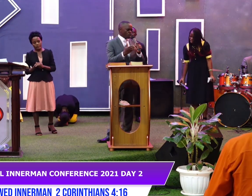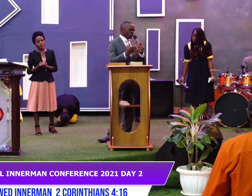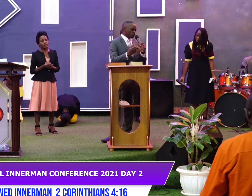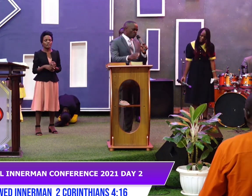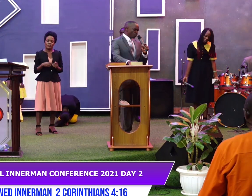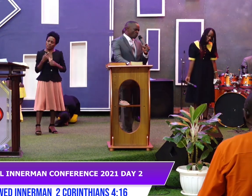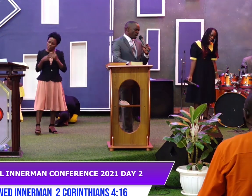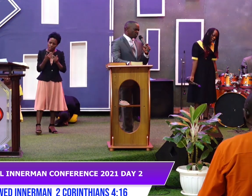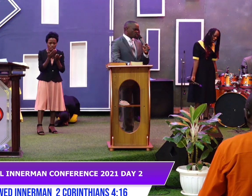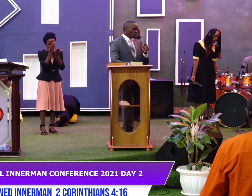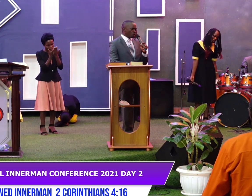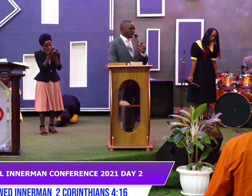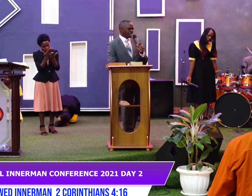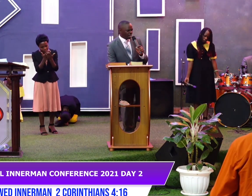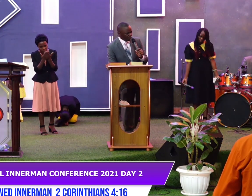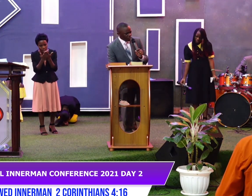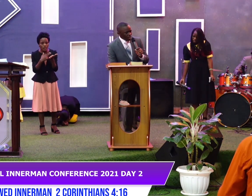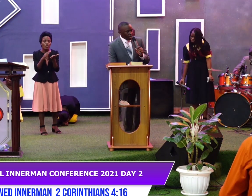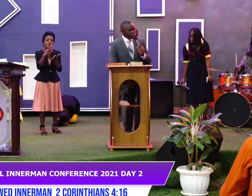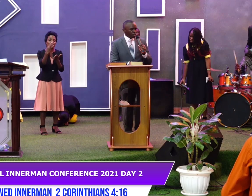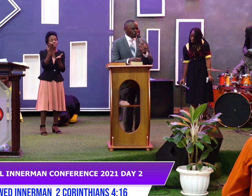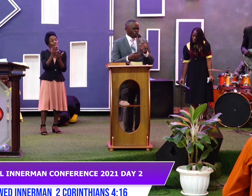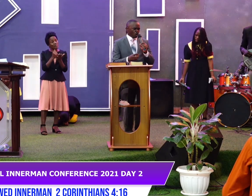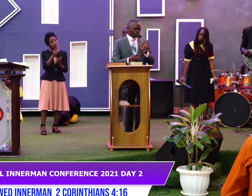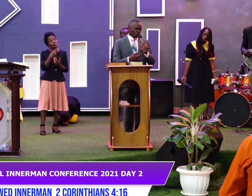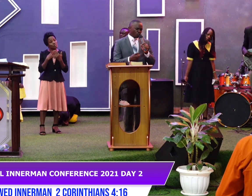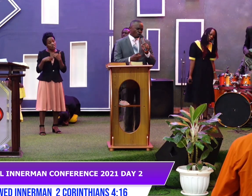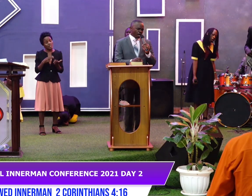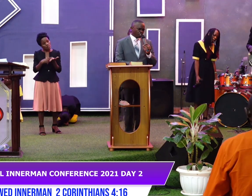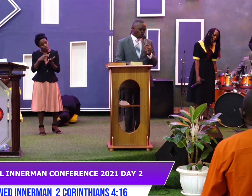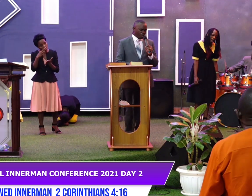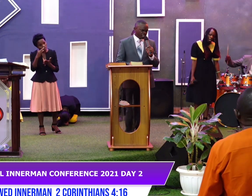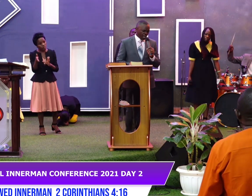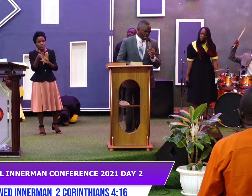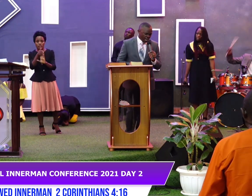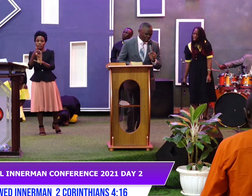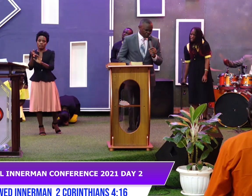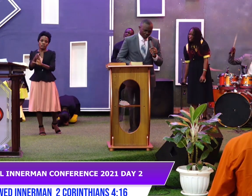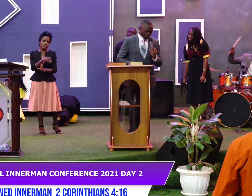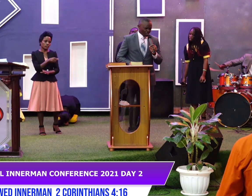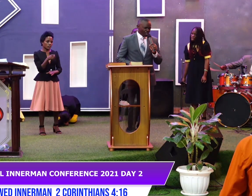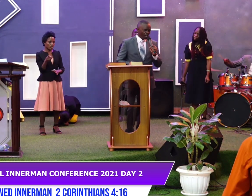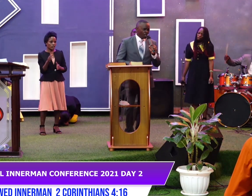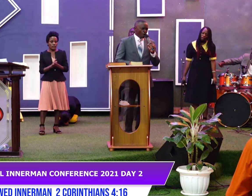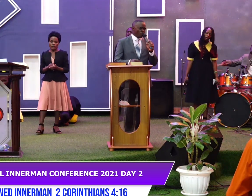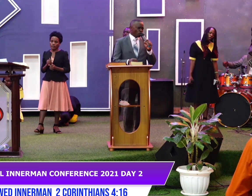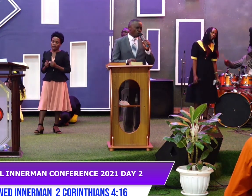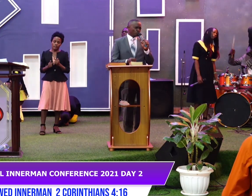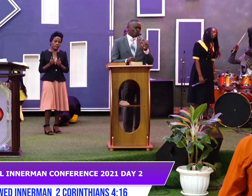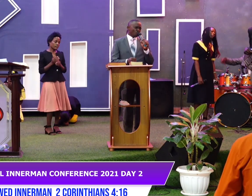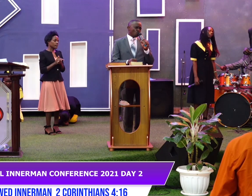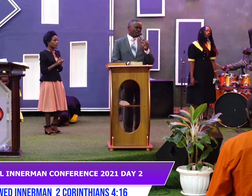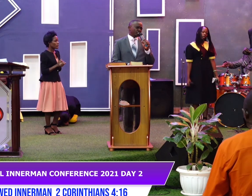Kabirira omwoyo omutukuvu kubanga kye ky'obugagga. Kabirira omwoyo omutukuvu kubanga kye weetaaga.